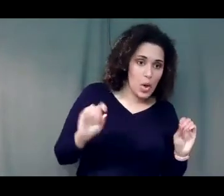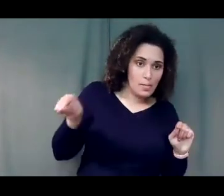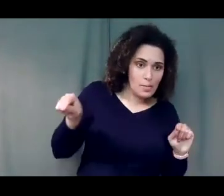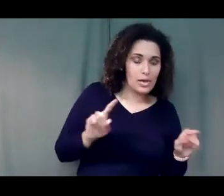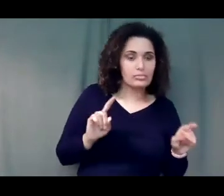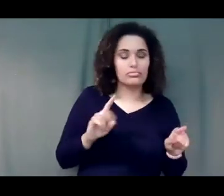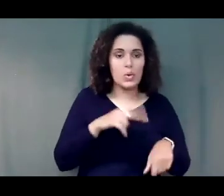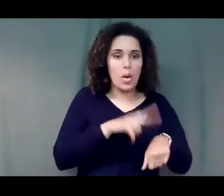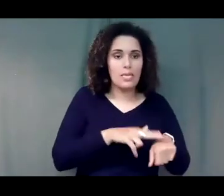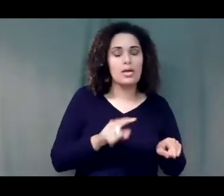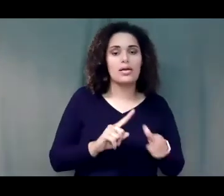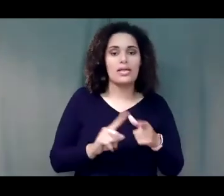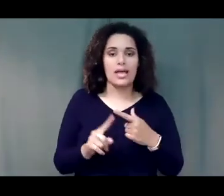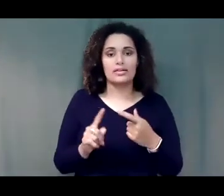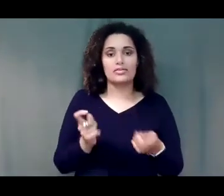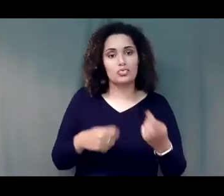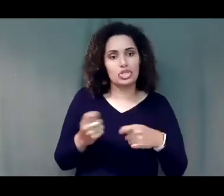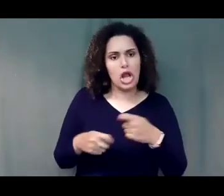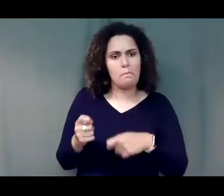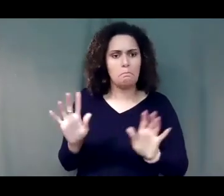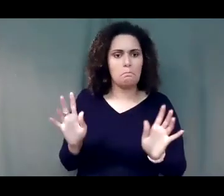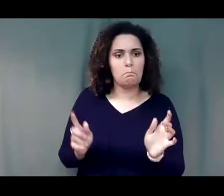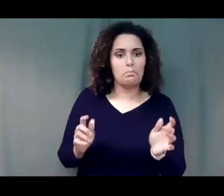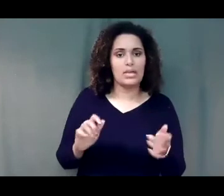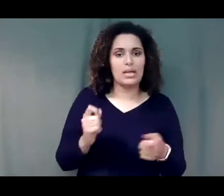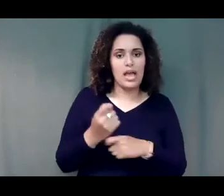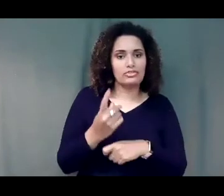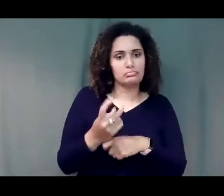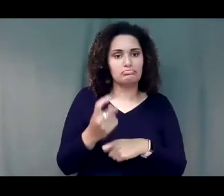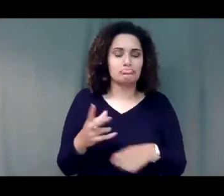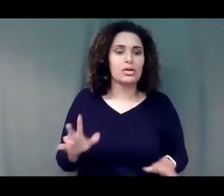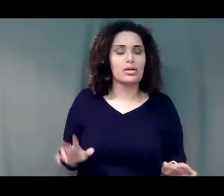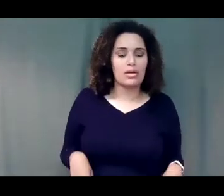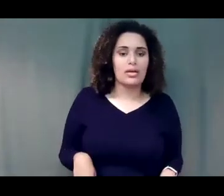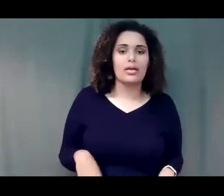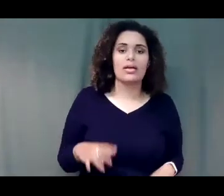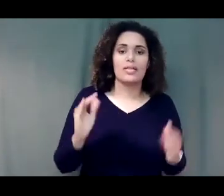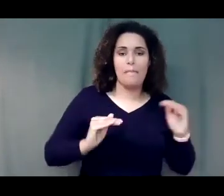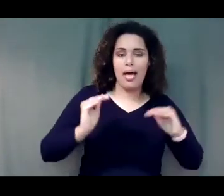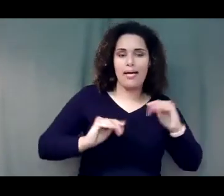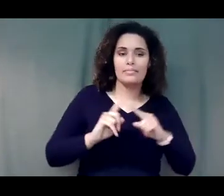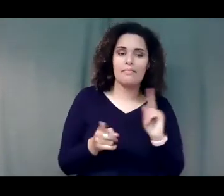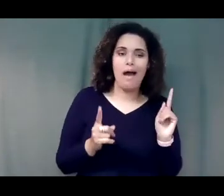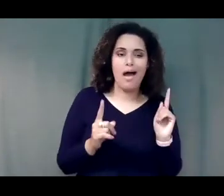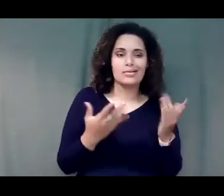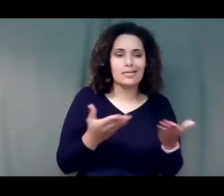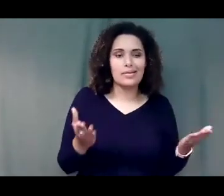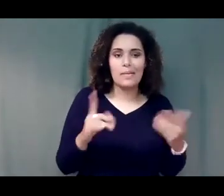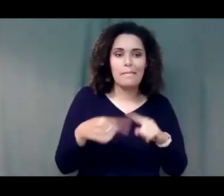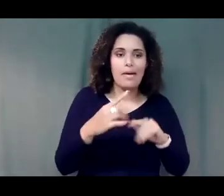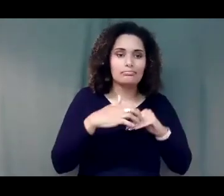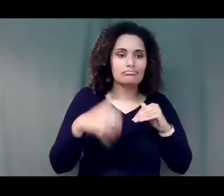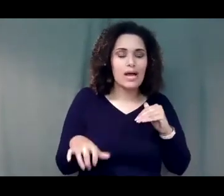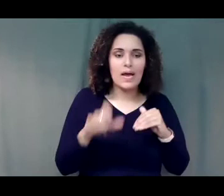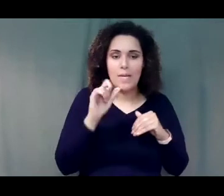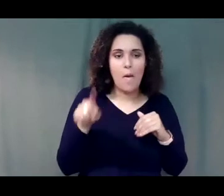and then we'd switch it up. So it's we're getting a little better at managing that balance, but it is a quirk of Viognier. It's not just something that we see; it's something